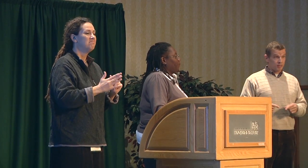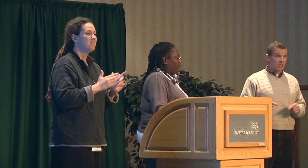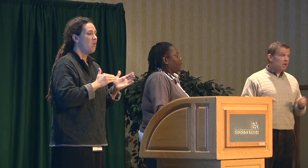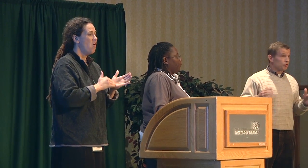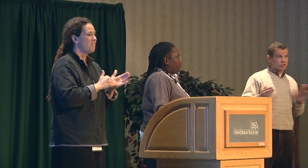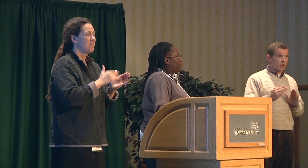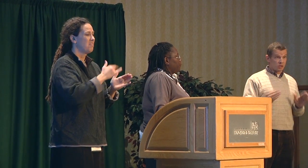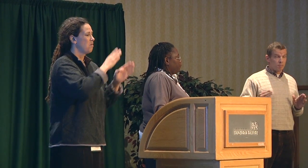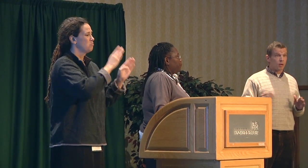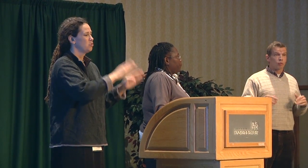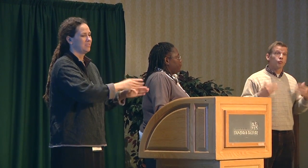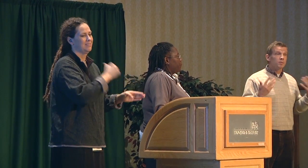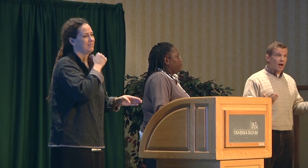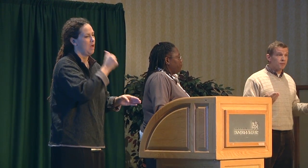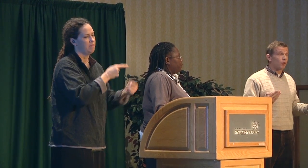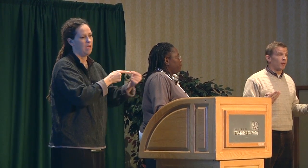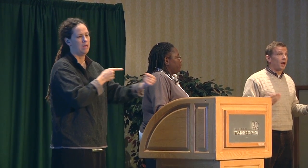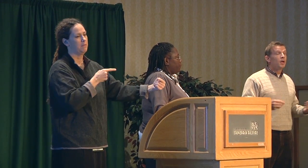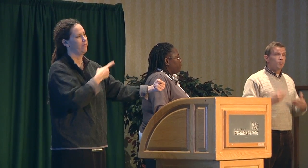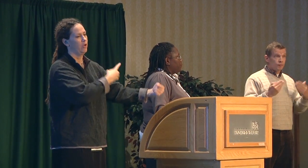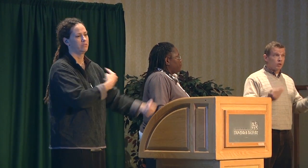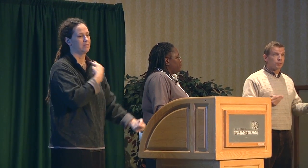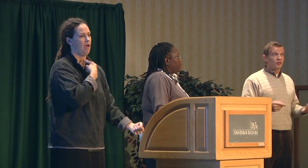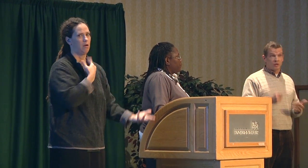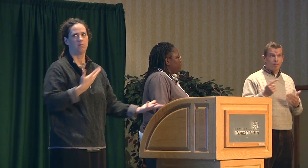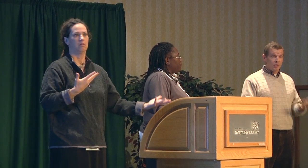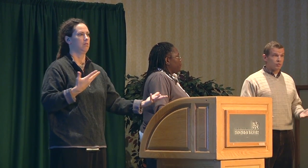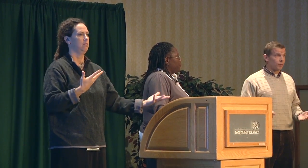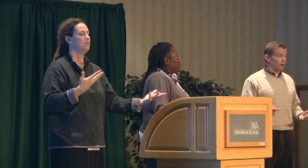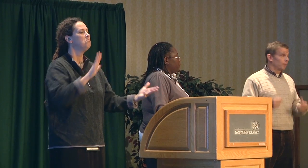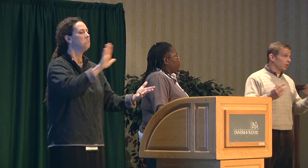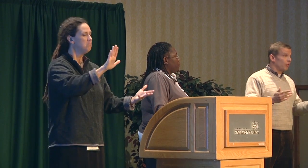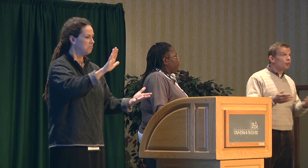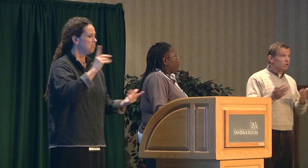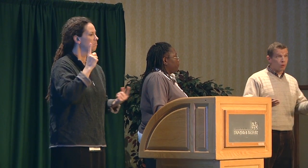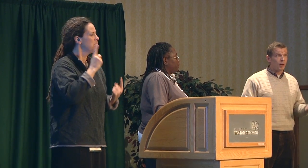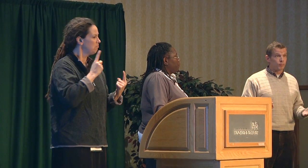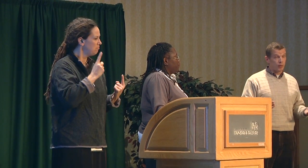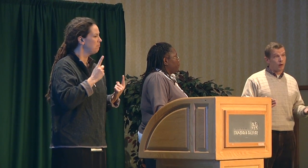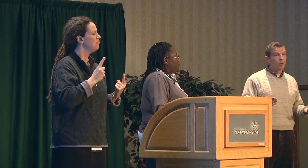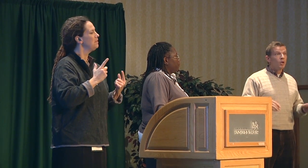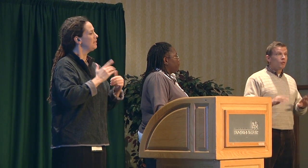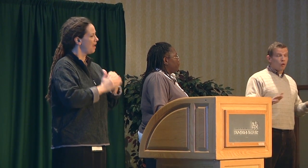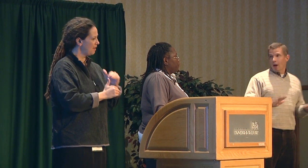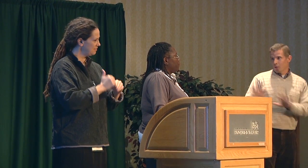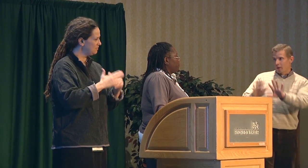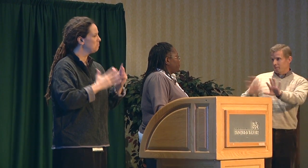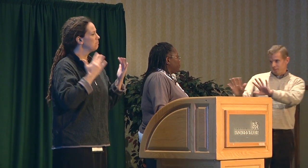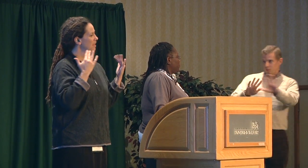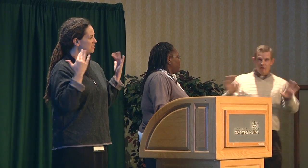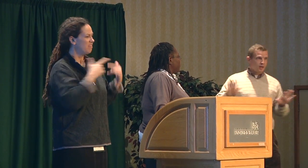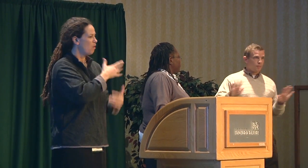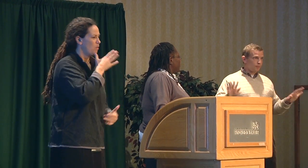your enemy. They're stuck in the middle. So be mindful of that. Be very pleasant and patient with them because they really will help you out. So I don't